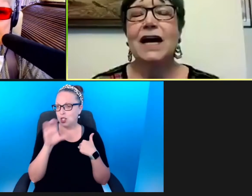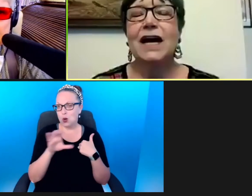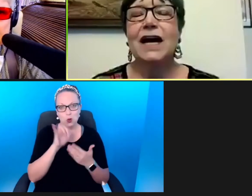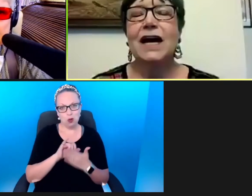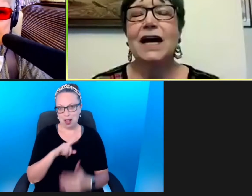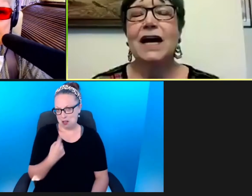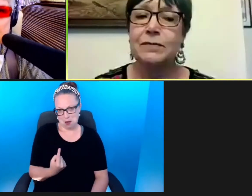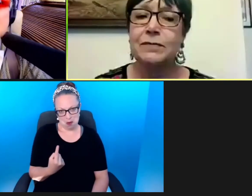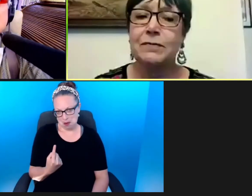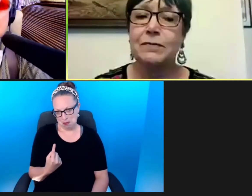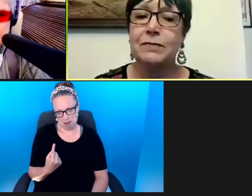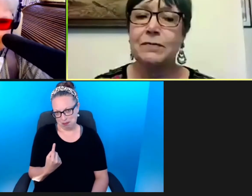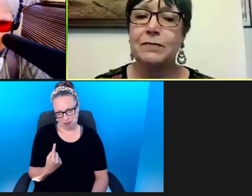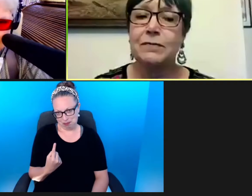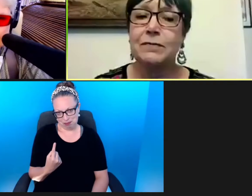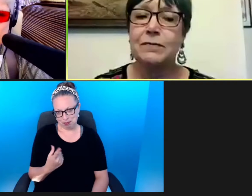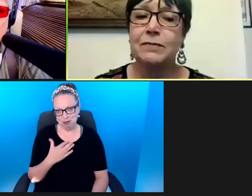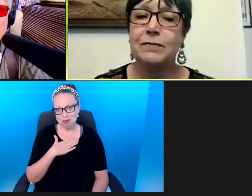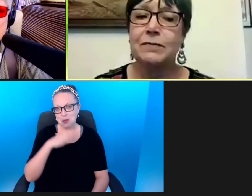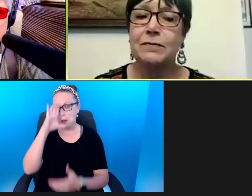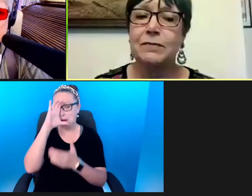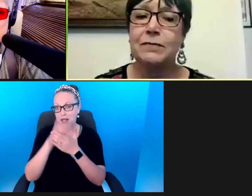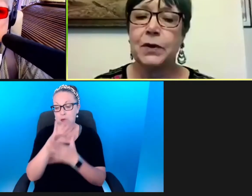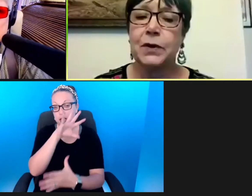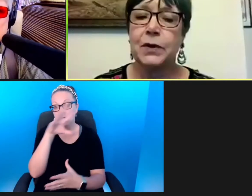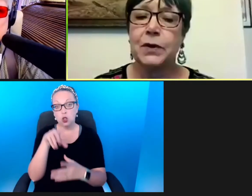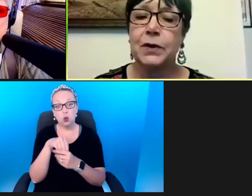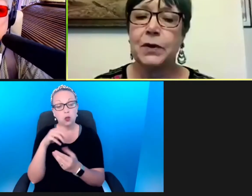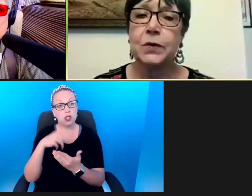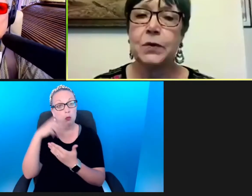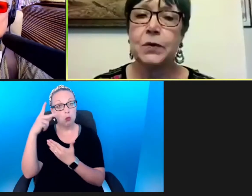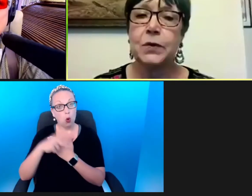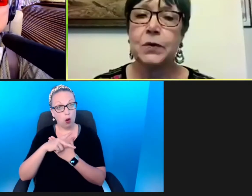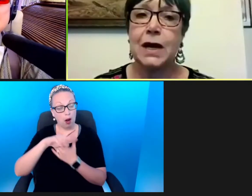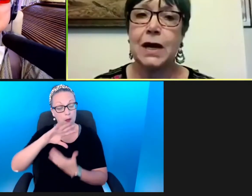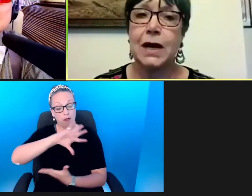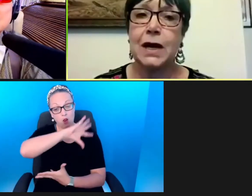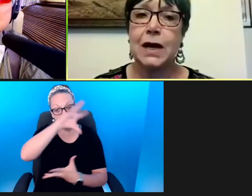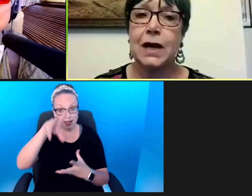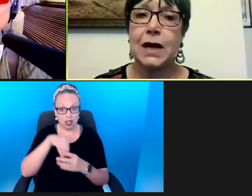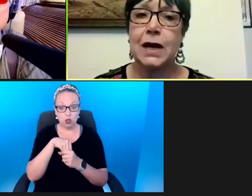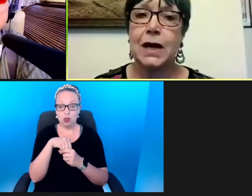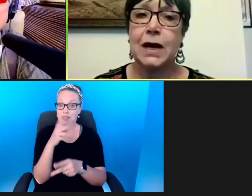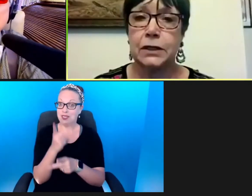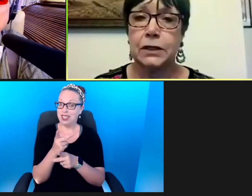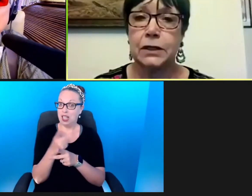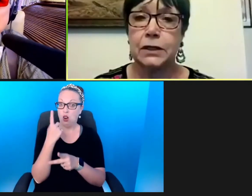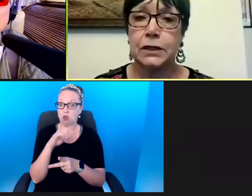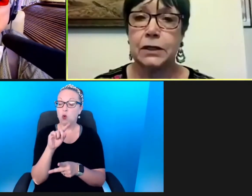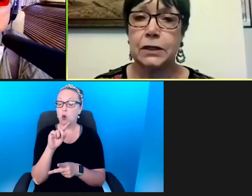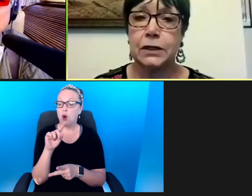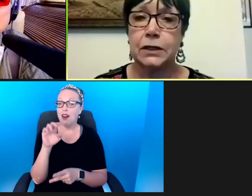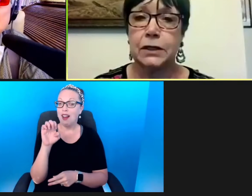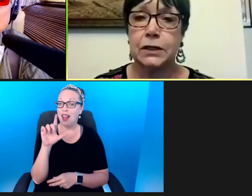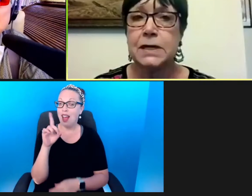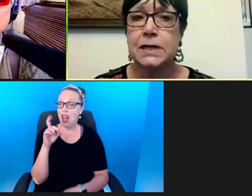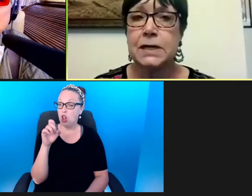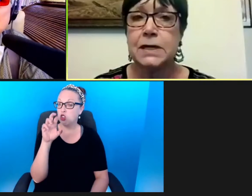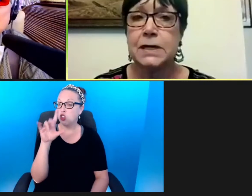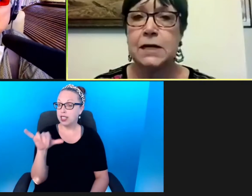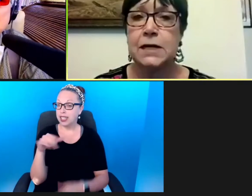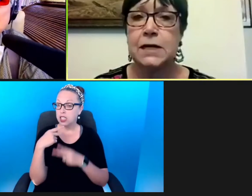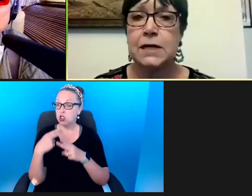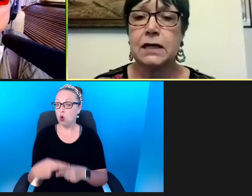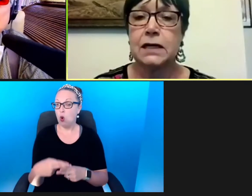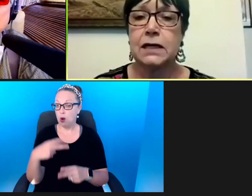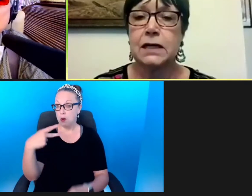alone. My husband is a part of a program of all-inclusive care for the elderly, commonly known as a PACE